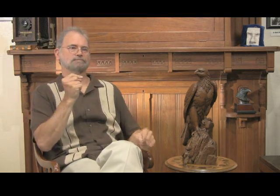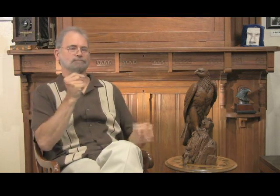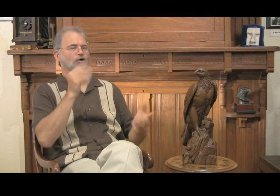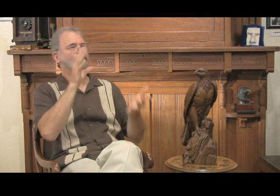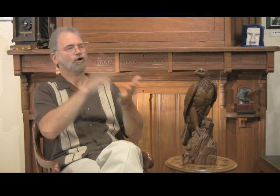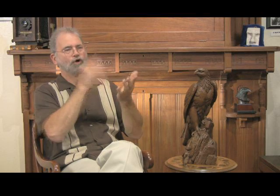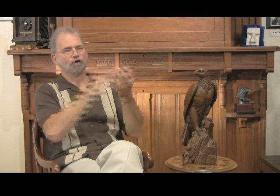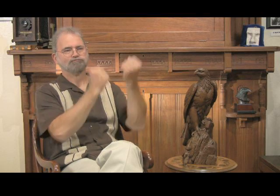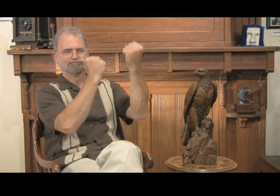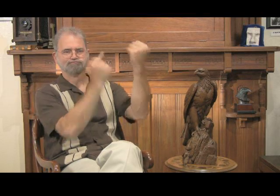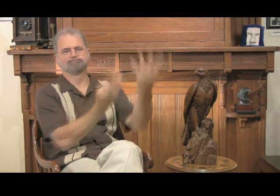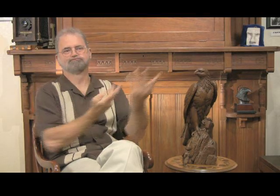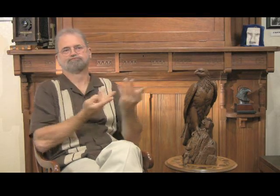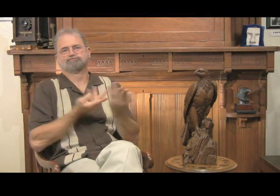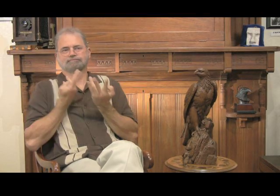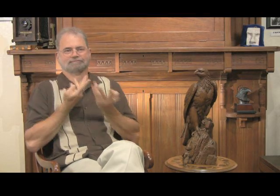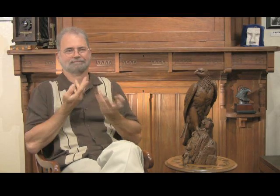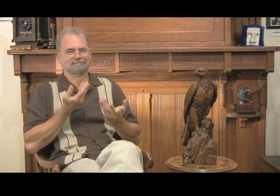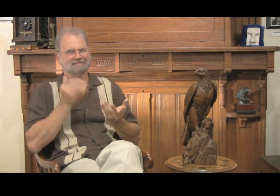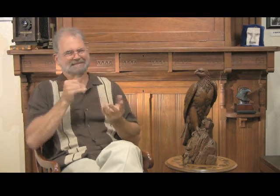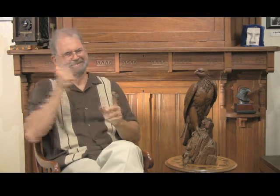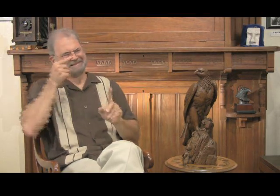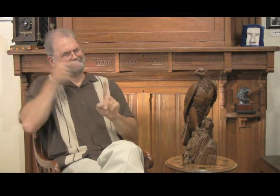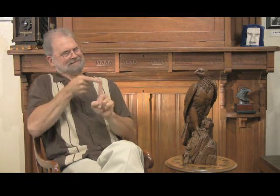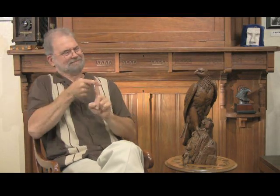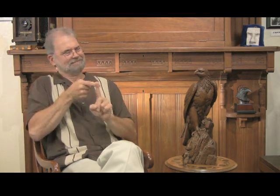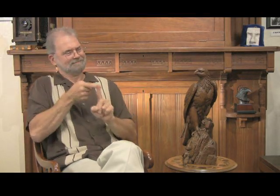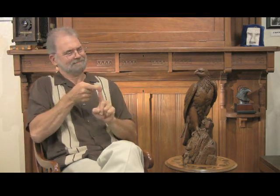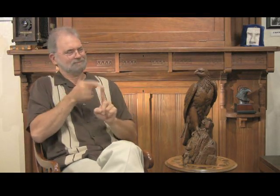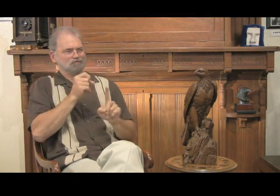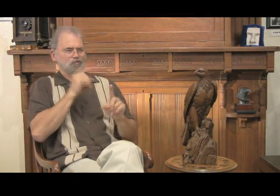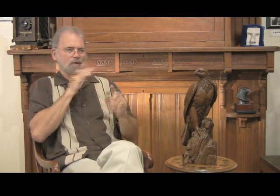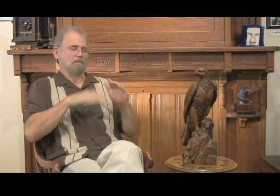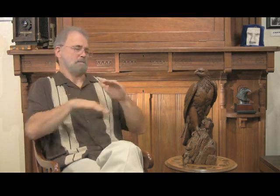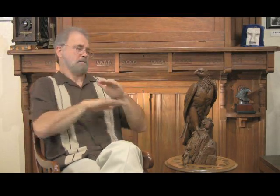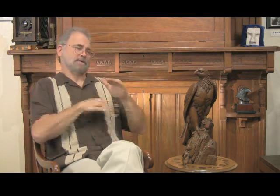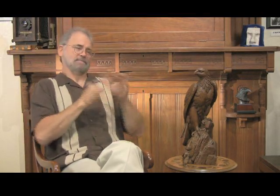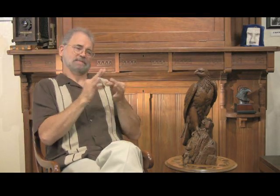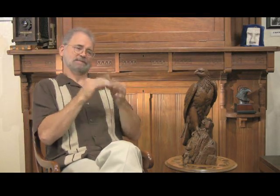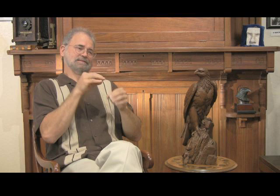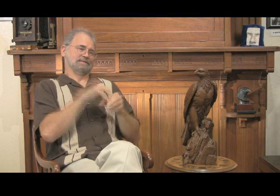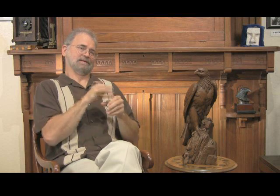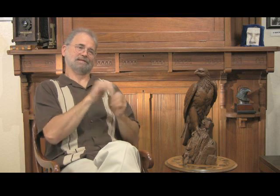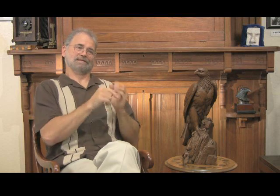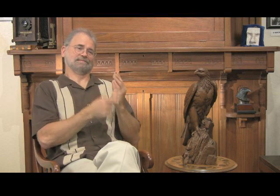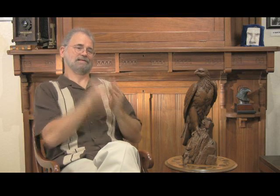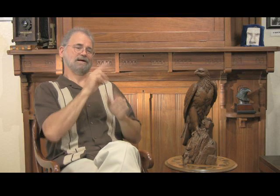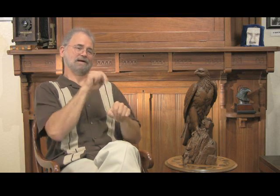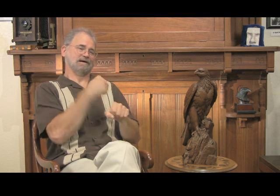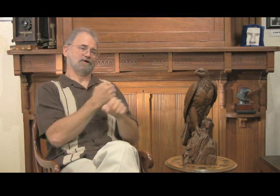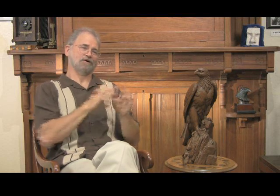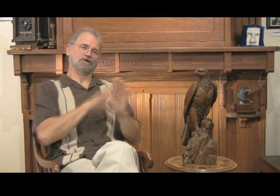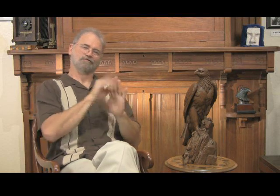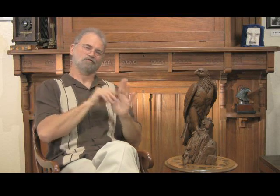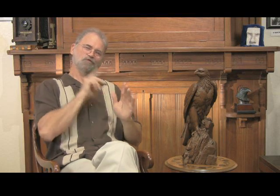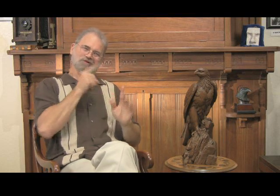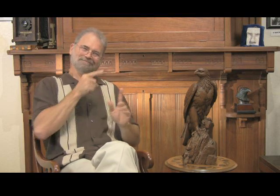up, to providing a pathway for these children to learn. And that's the point. It's such a basic, simple point in unlocking the